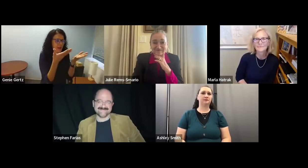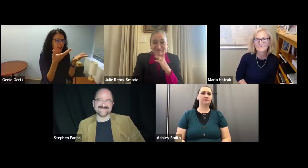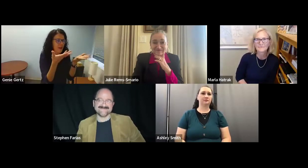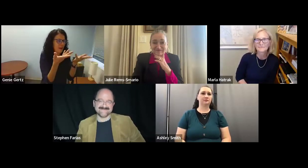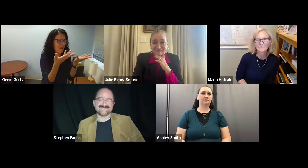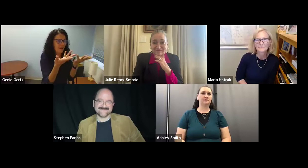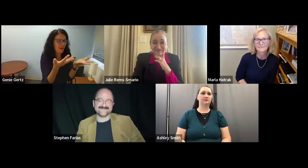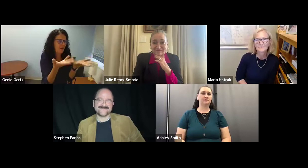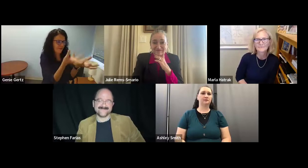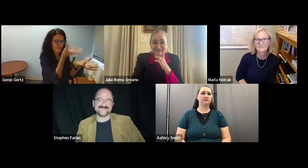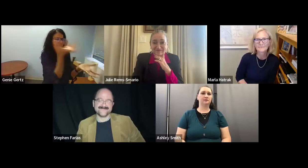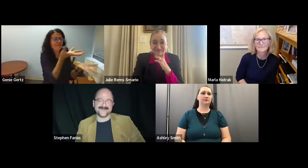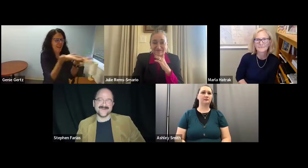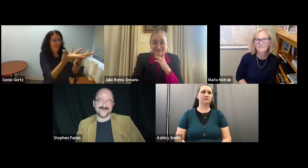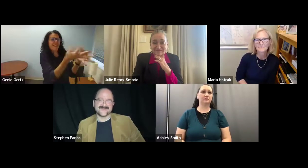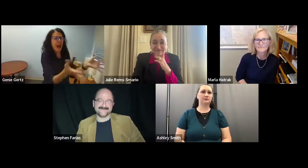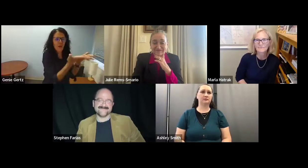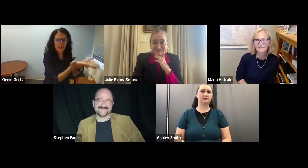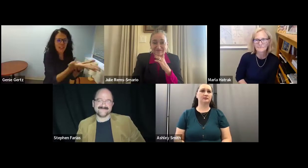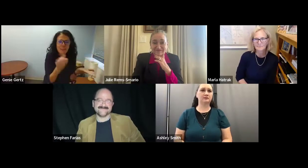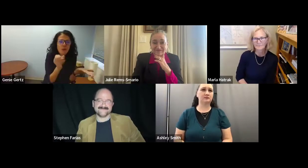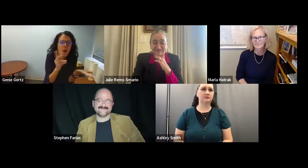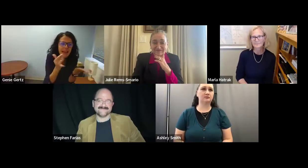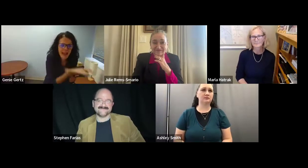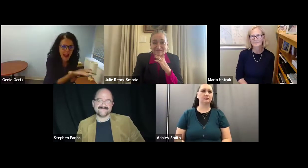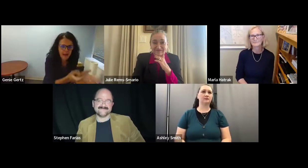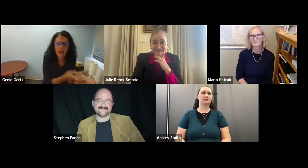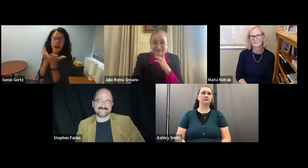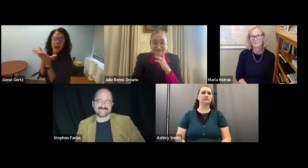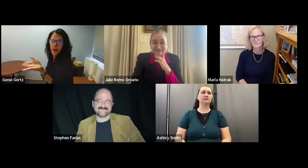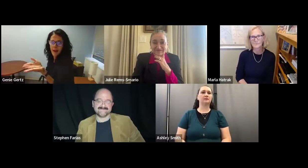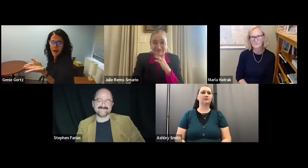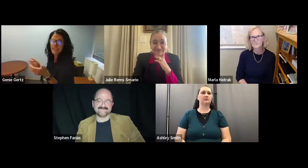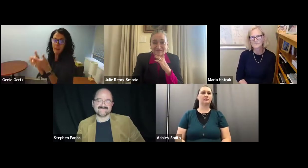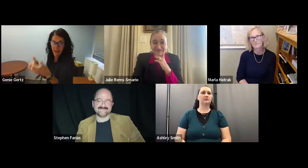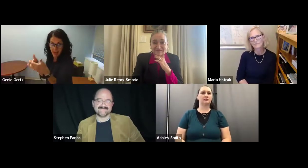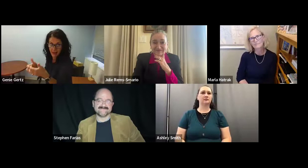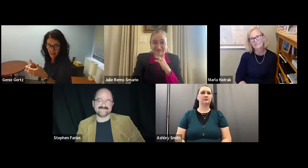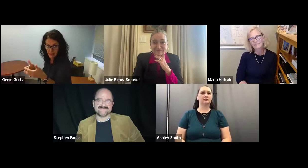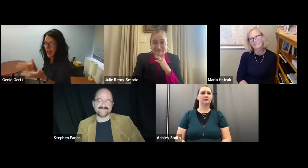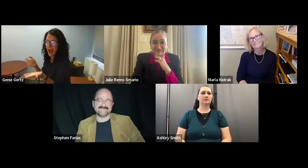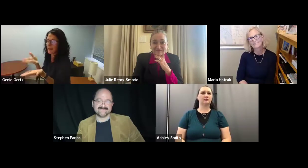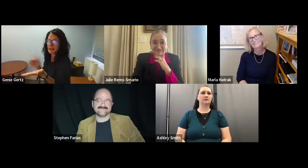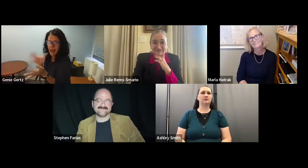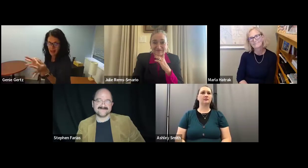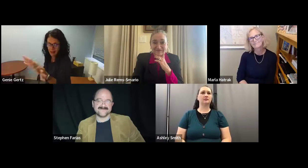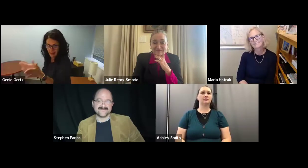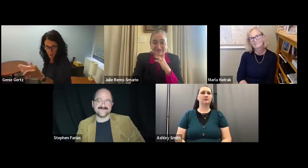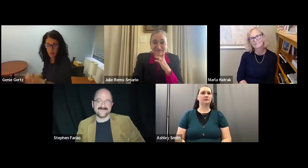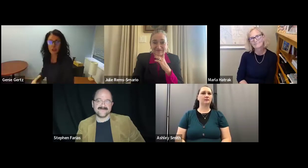right? There is no comparison to what's going on with that. Sign language is organic, all right?